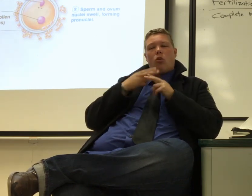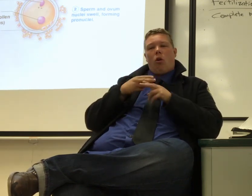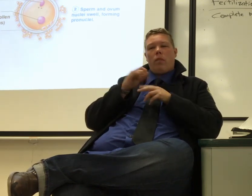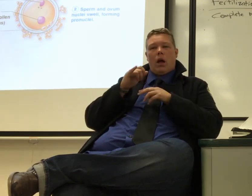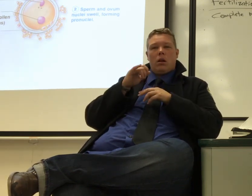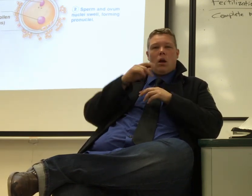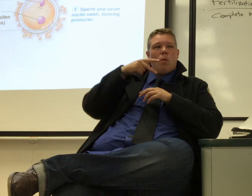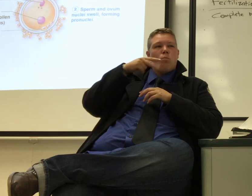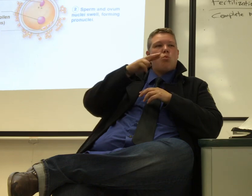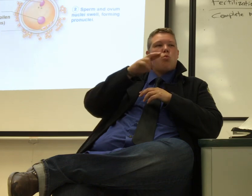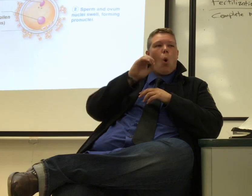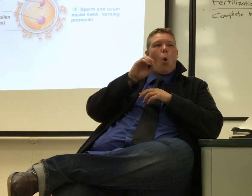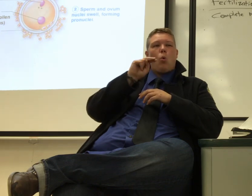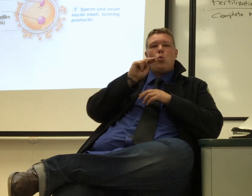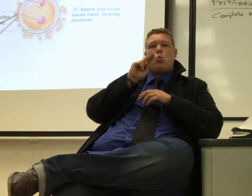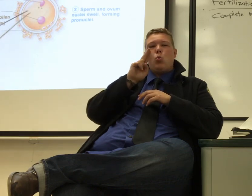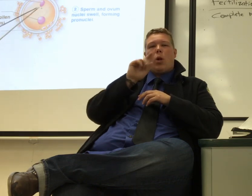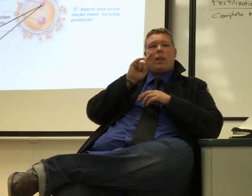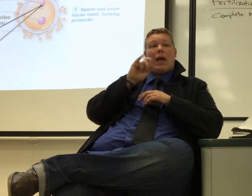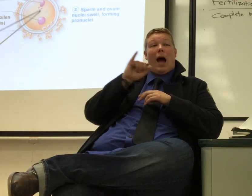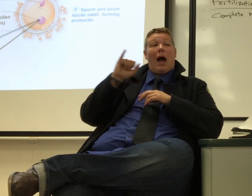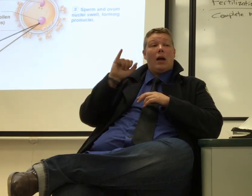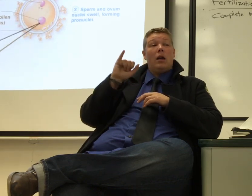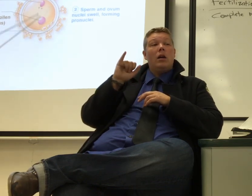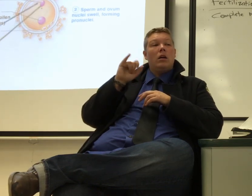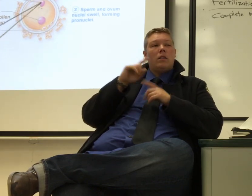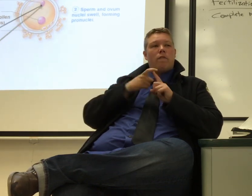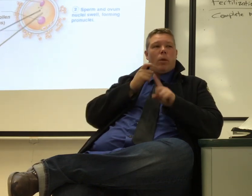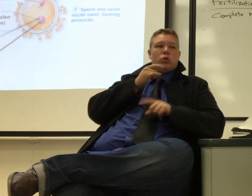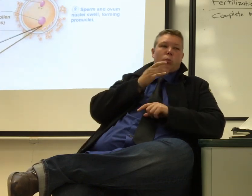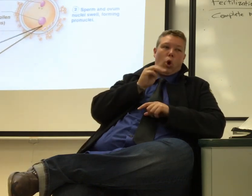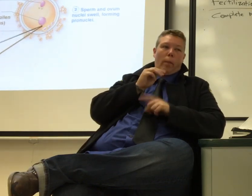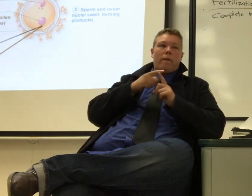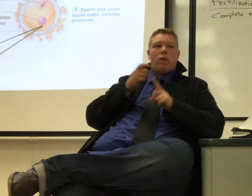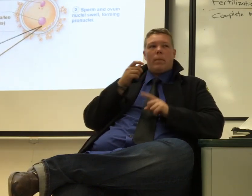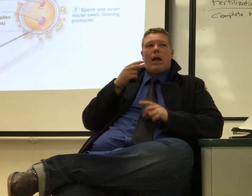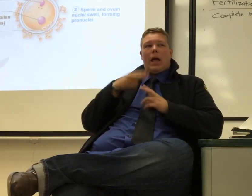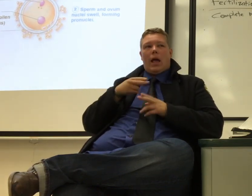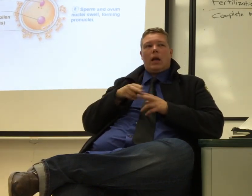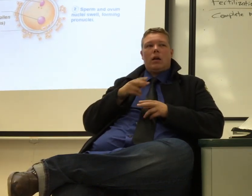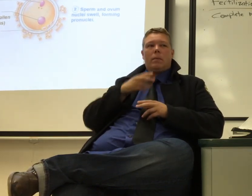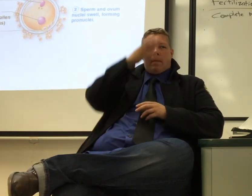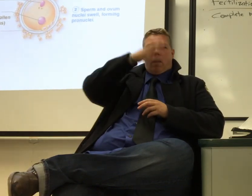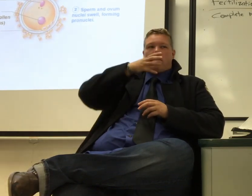what they call the pronuclei from the sperm and from the egg, male, female.